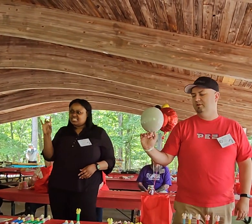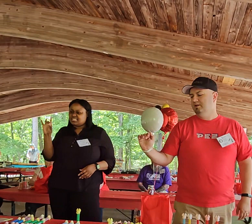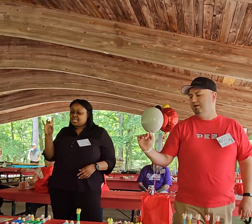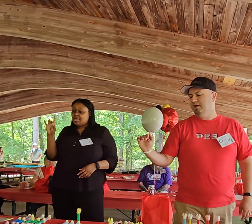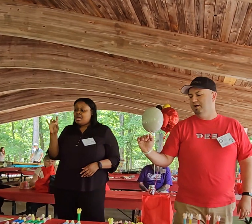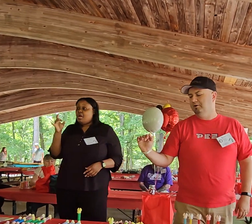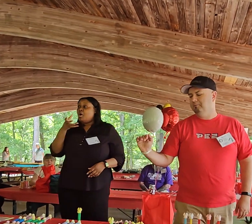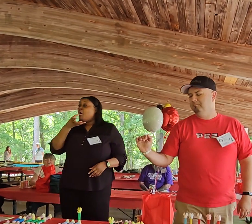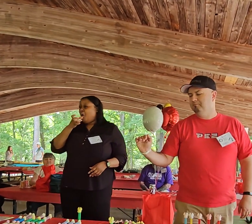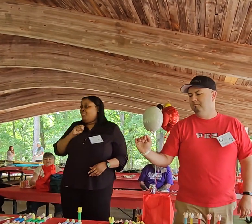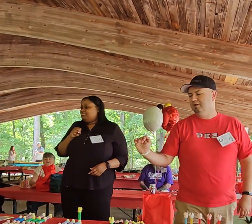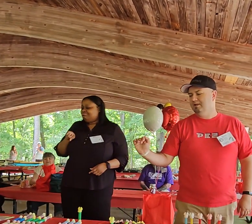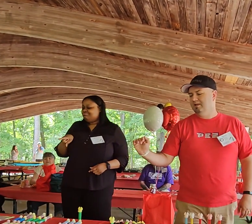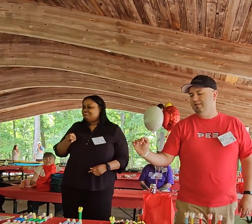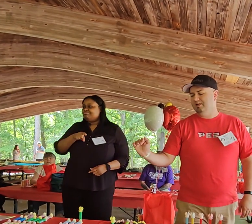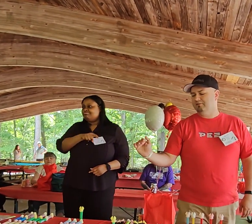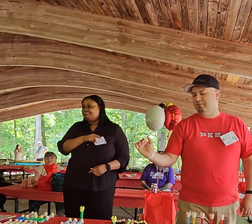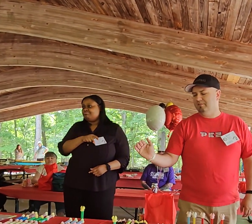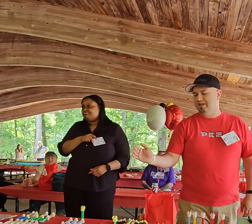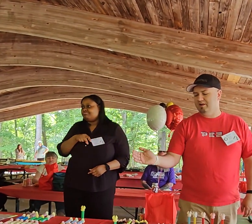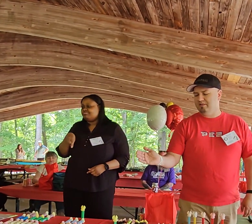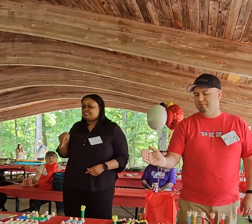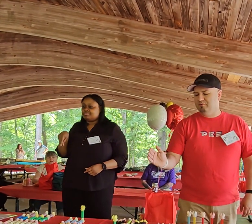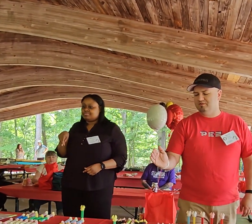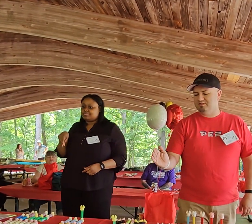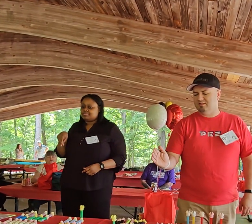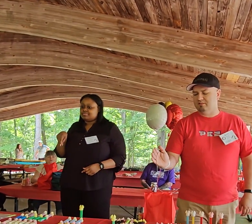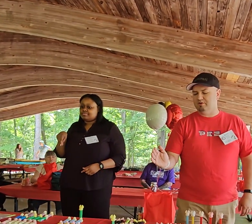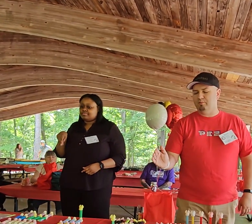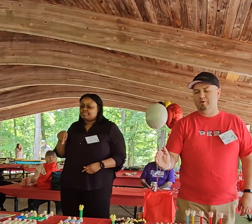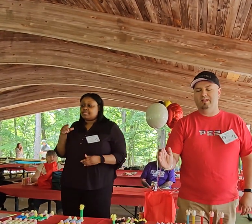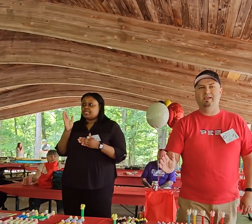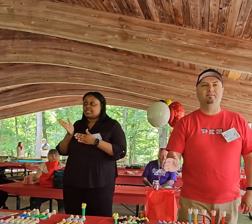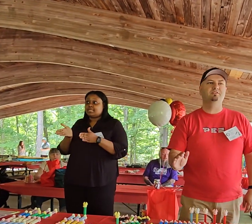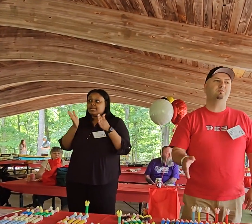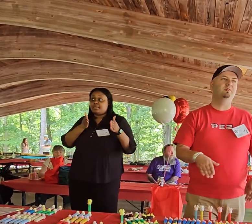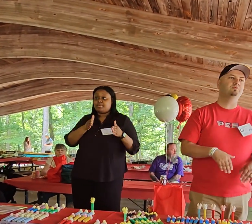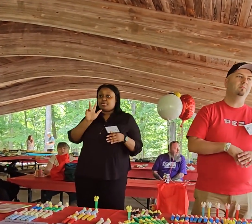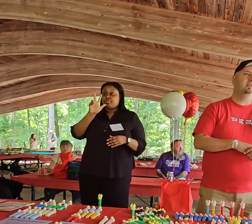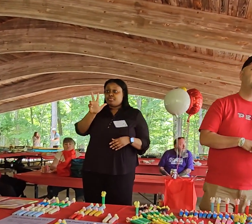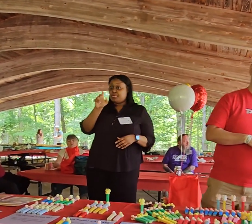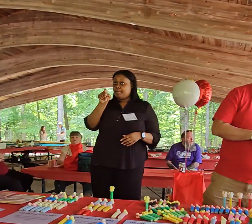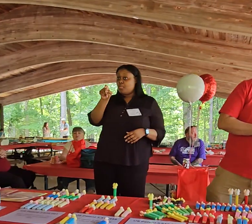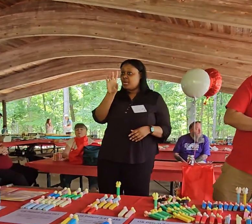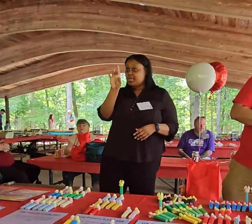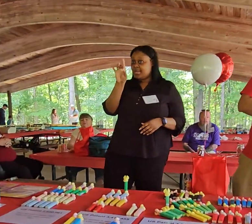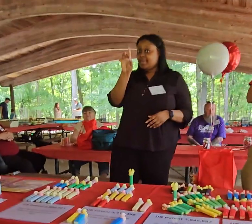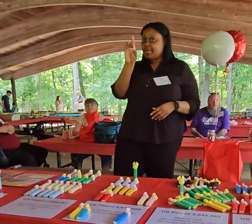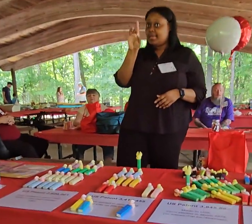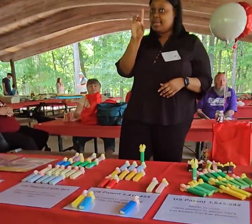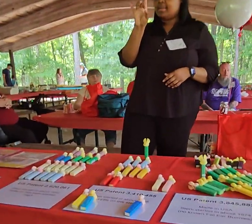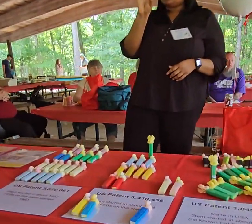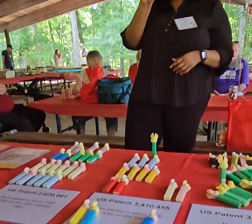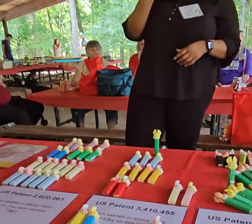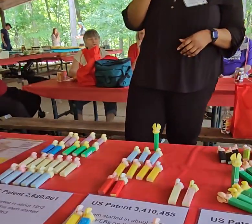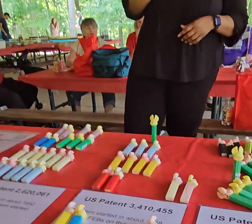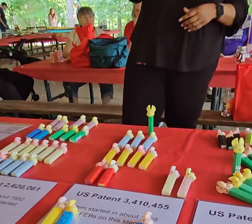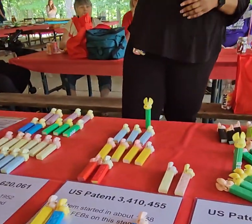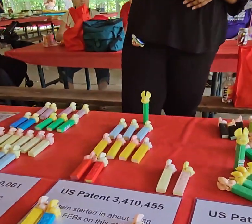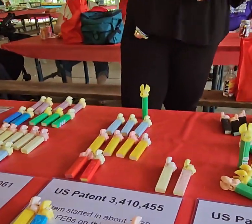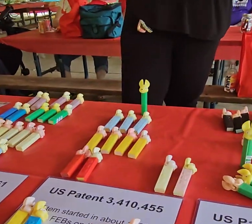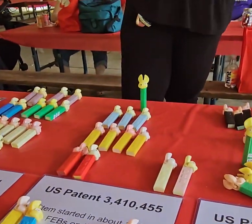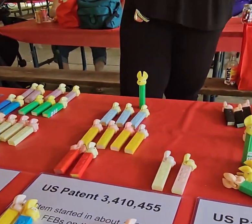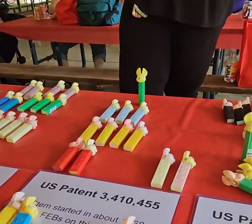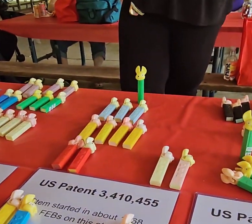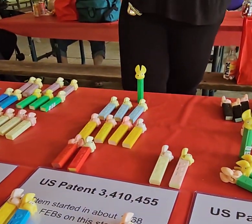old. And then from there, they moved to the 3.8, and those were the ones that were made in the U.S. And again, no